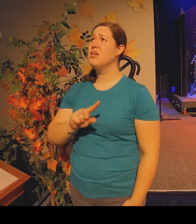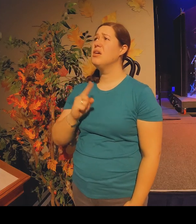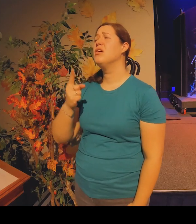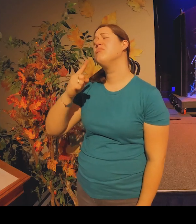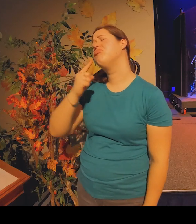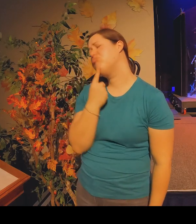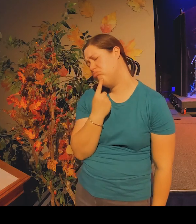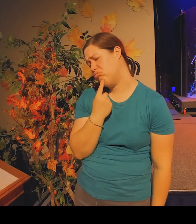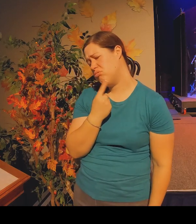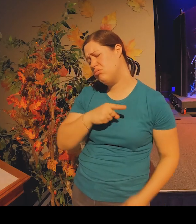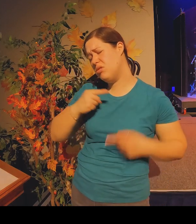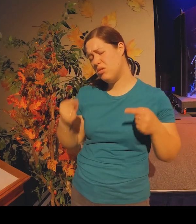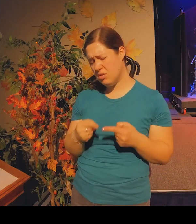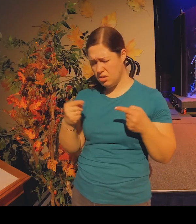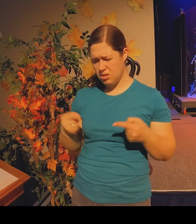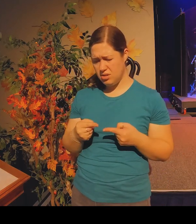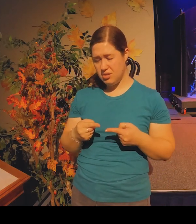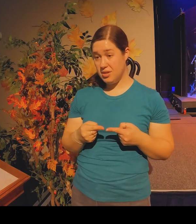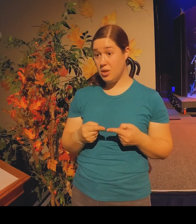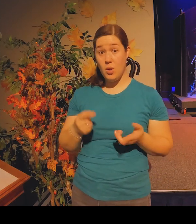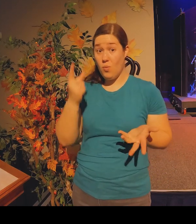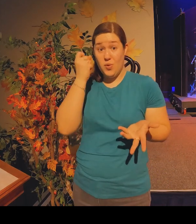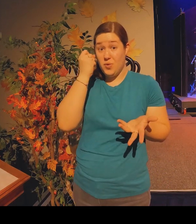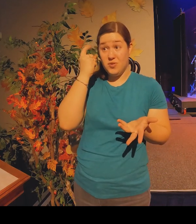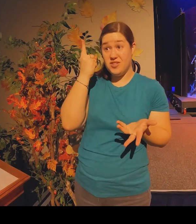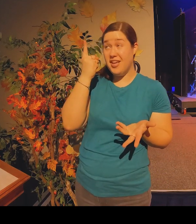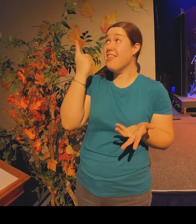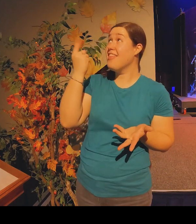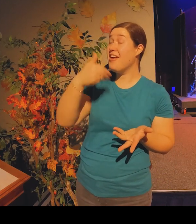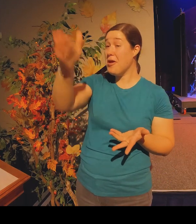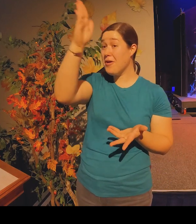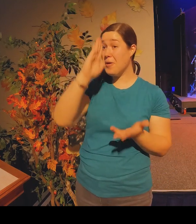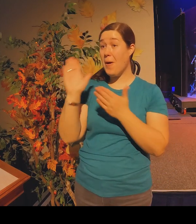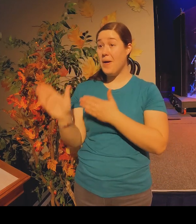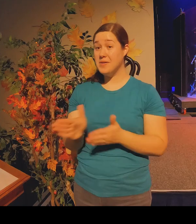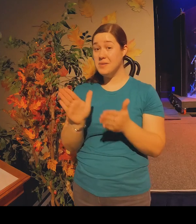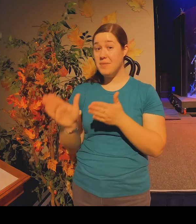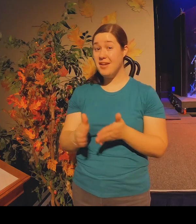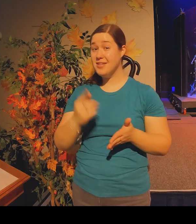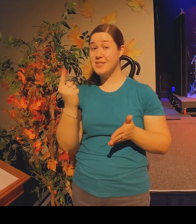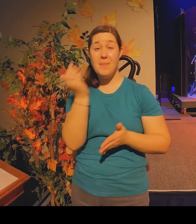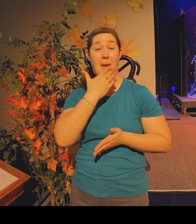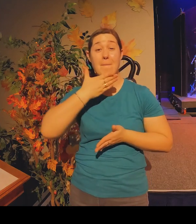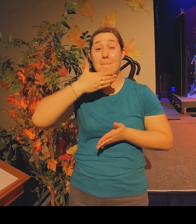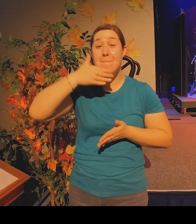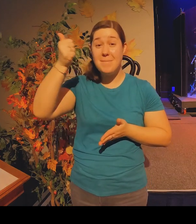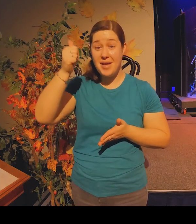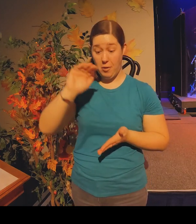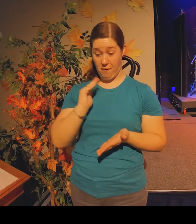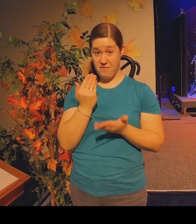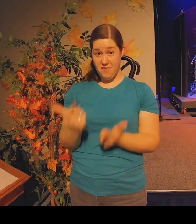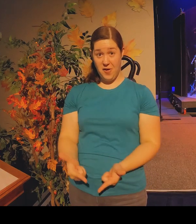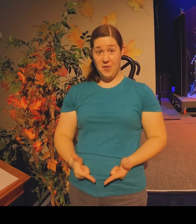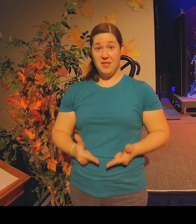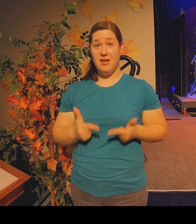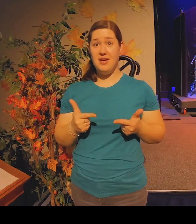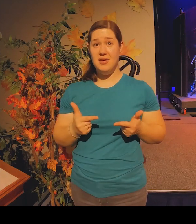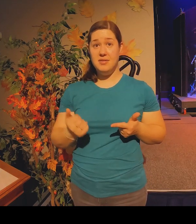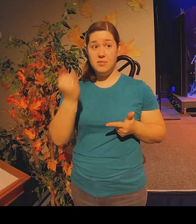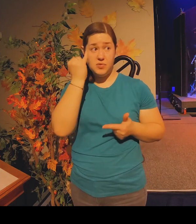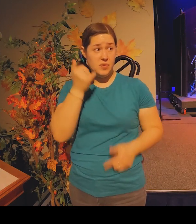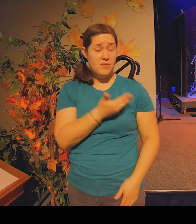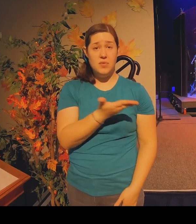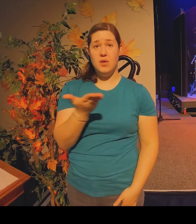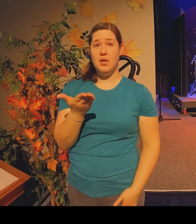that God is planning something better in our lives. You know, if you ever get down or disappointed about God